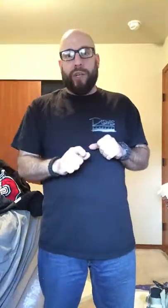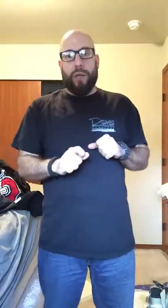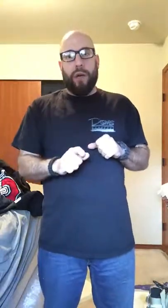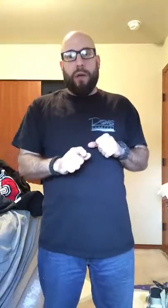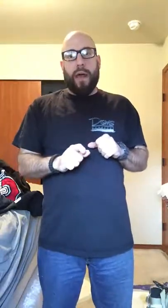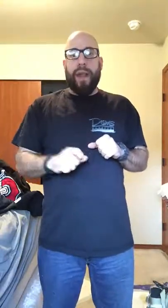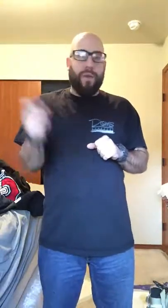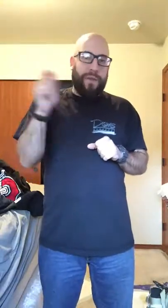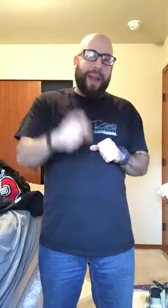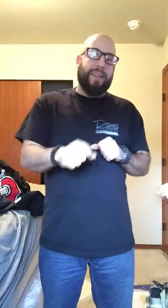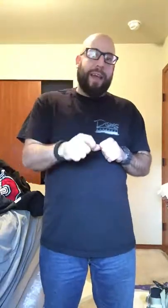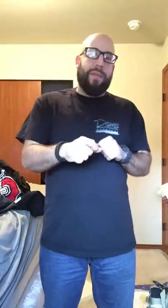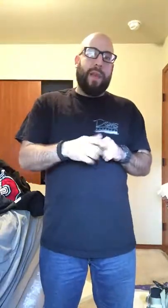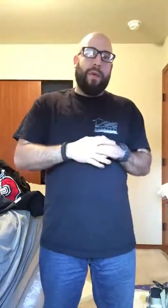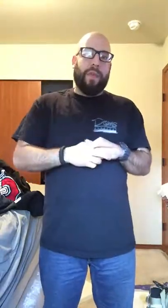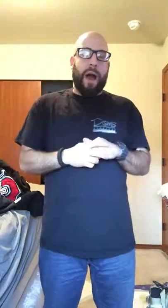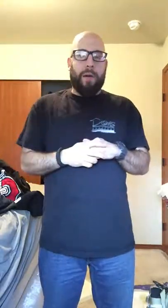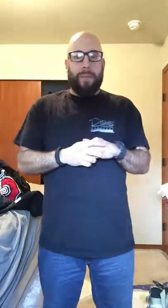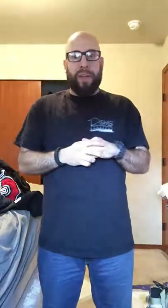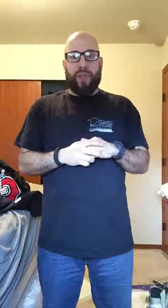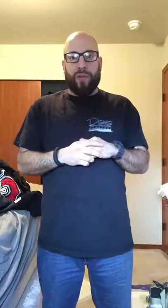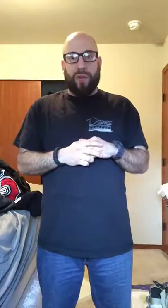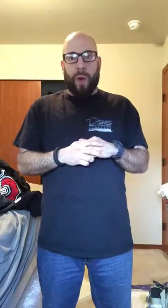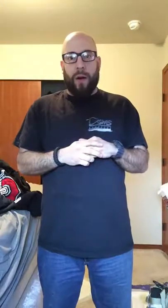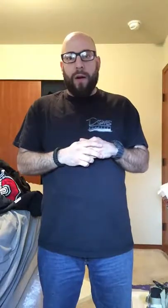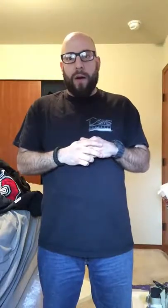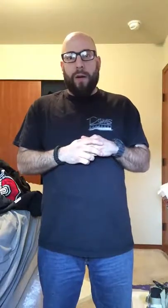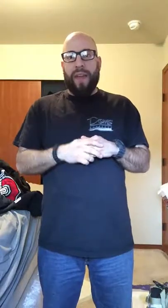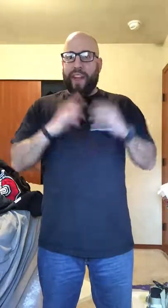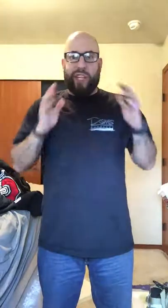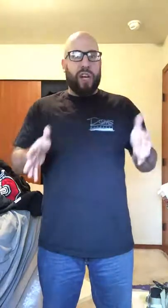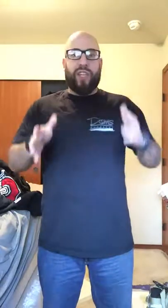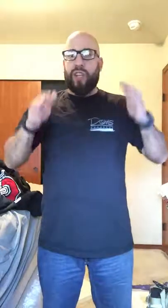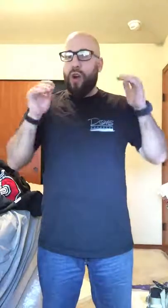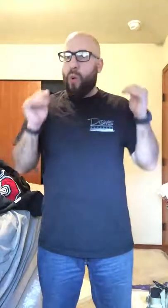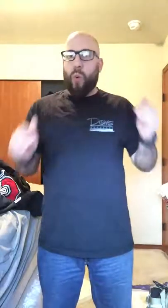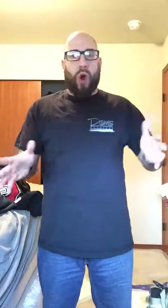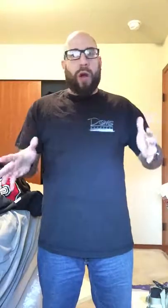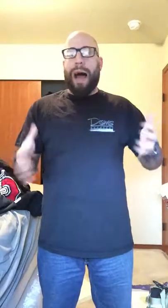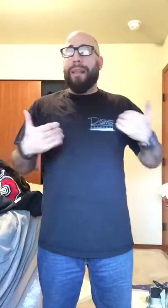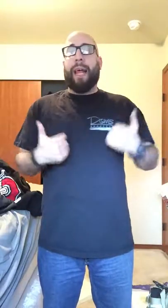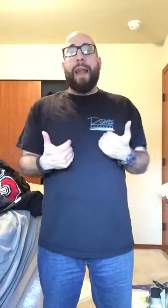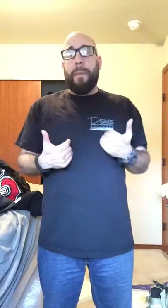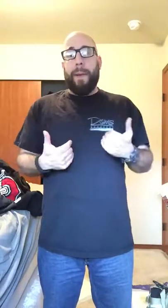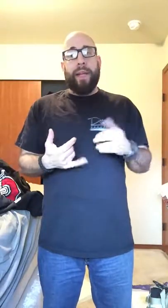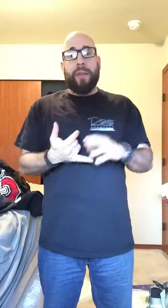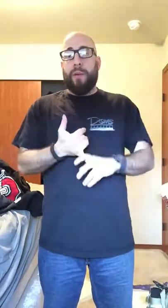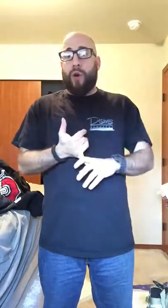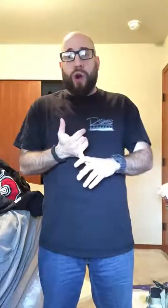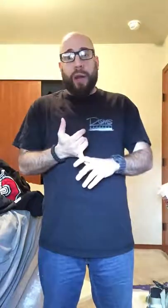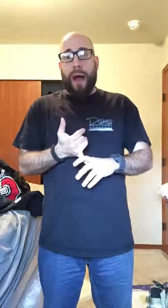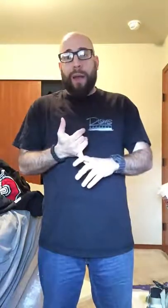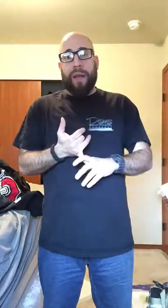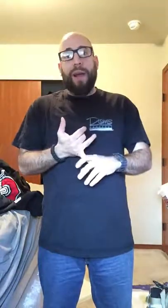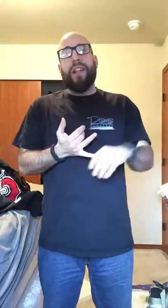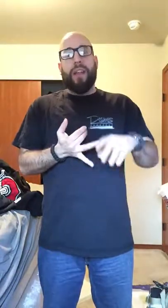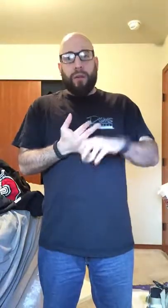malfunction. Okay, and you'll find the same thing with Glock pistols as well. Okay, they just work. I like an M&P. It's a little more ergonomic, a little